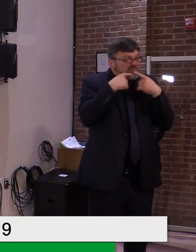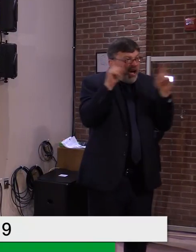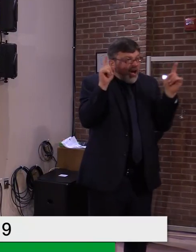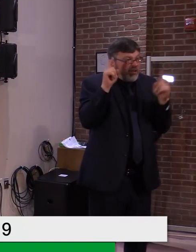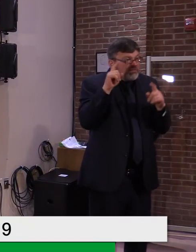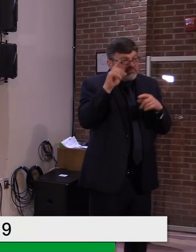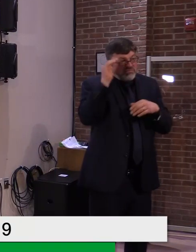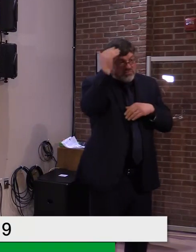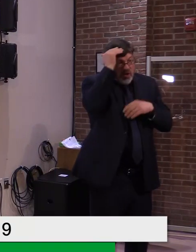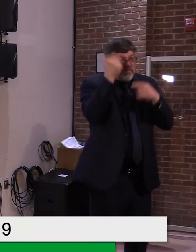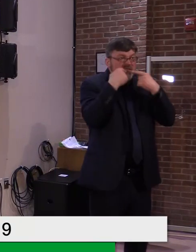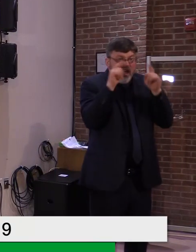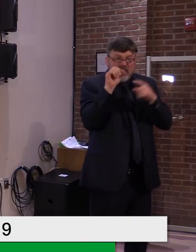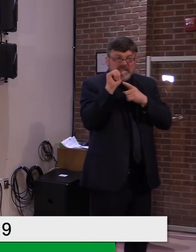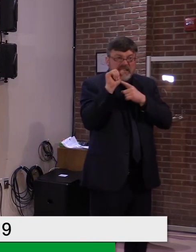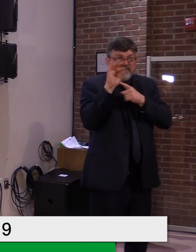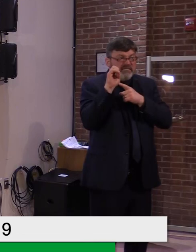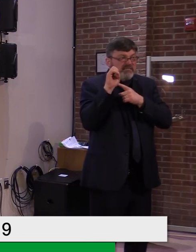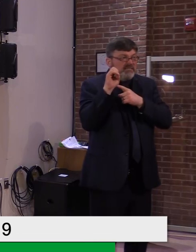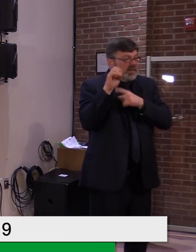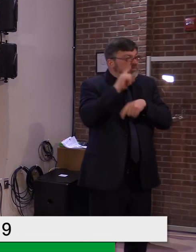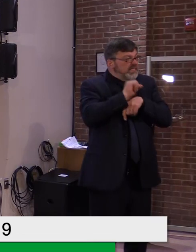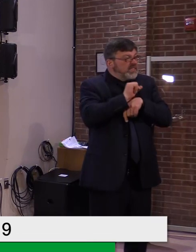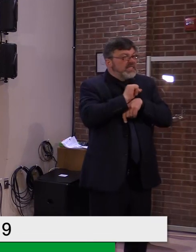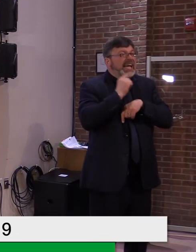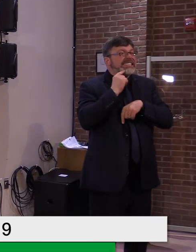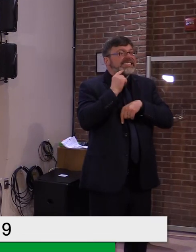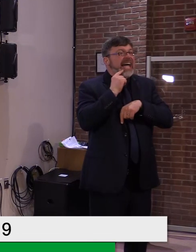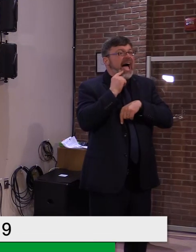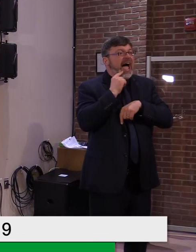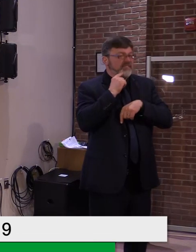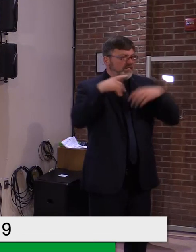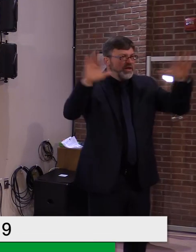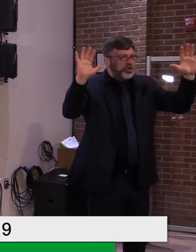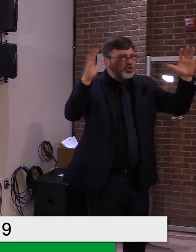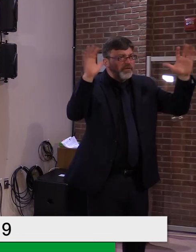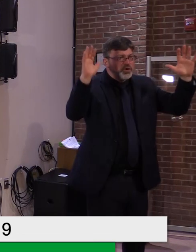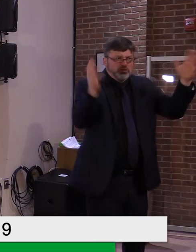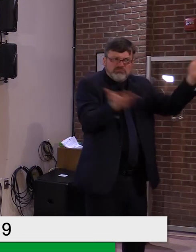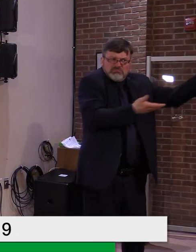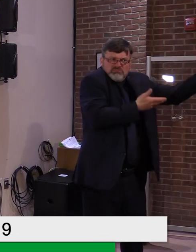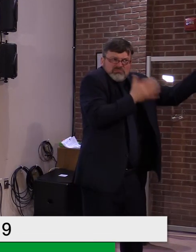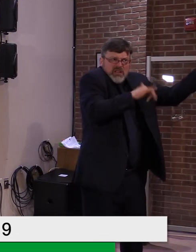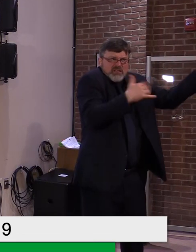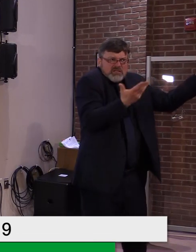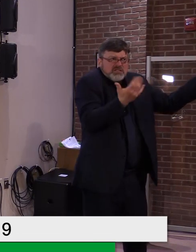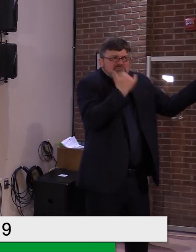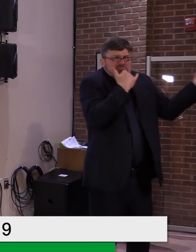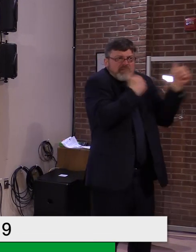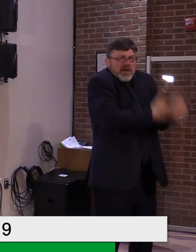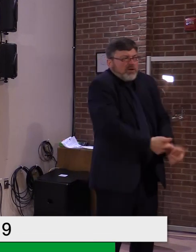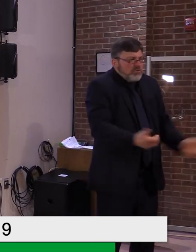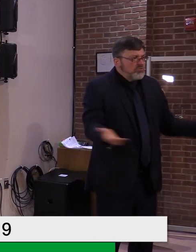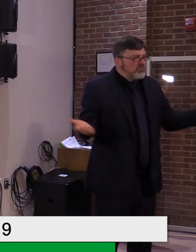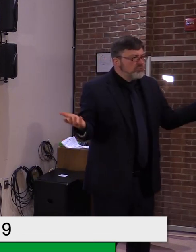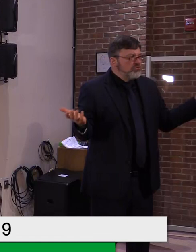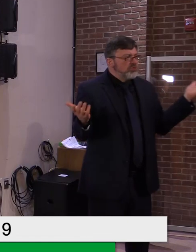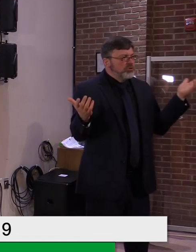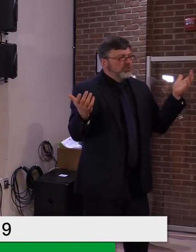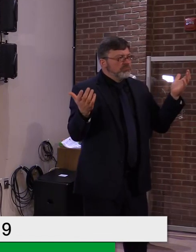or anyone that they have faith in, and get the vaccine, because it truly will help them, their